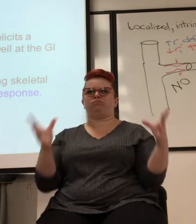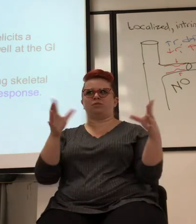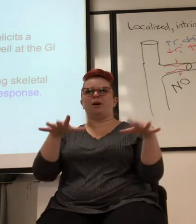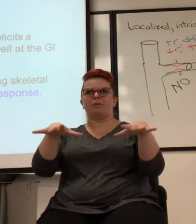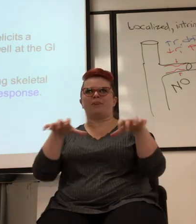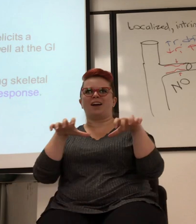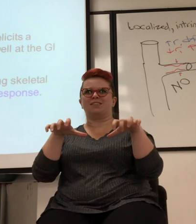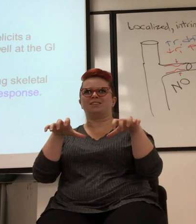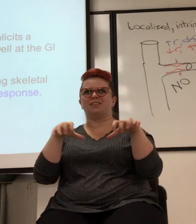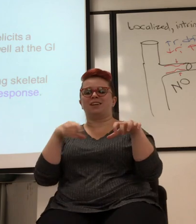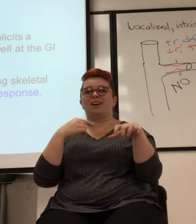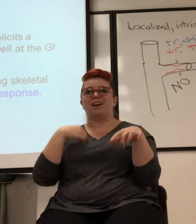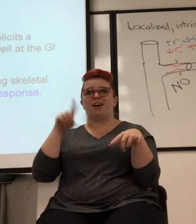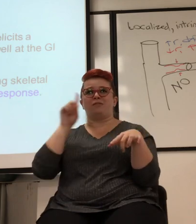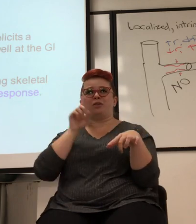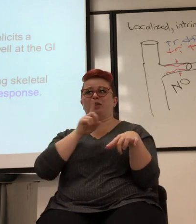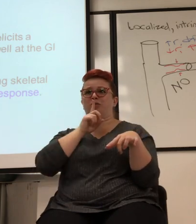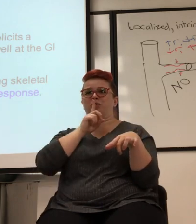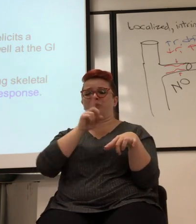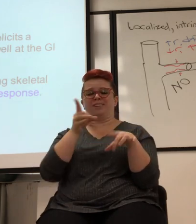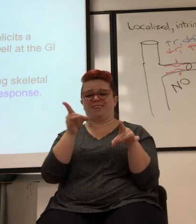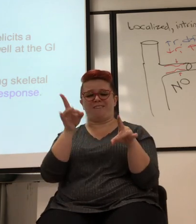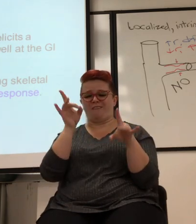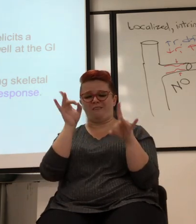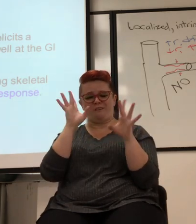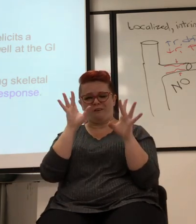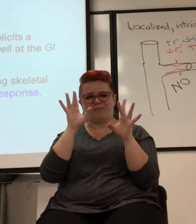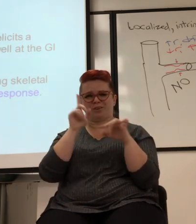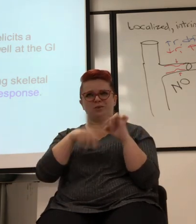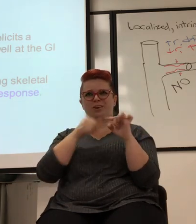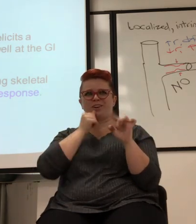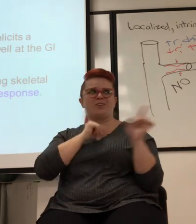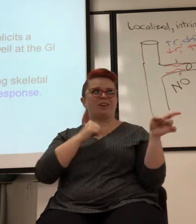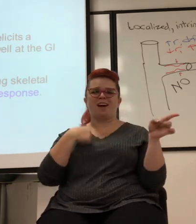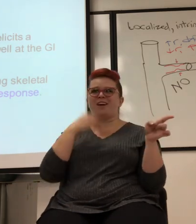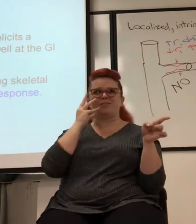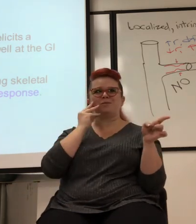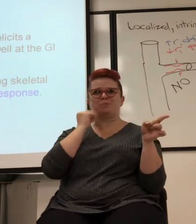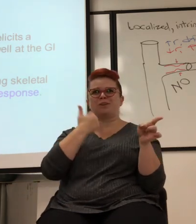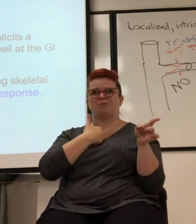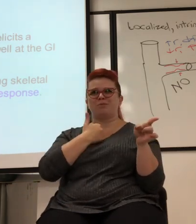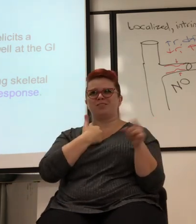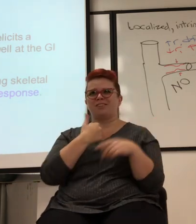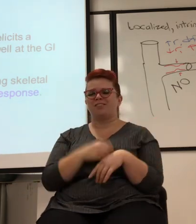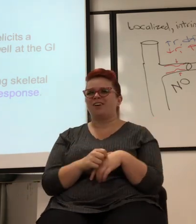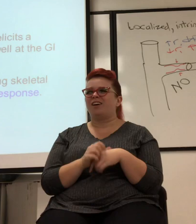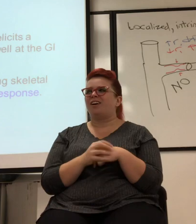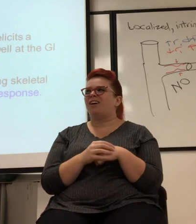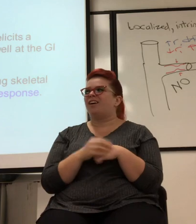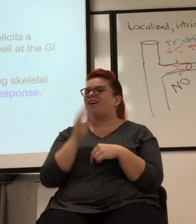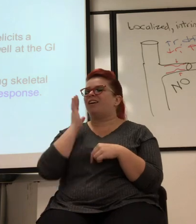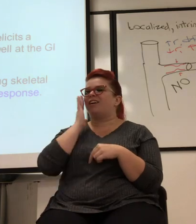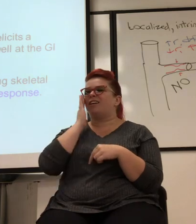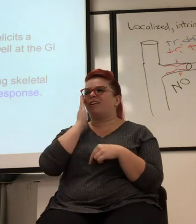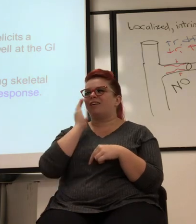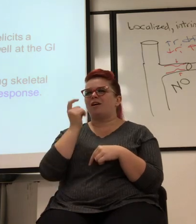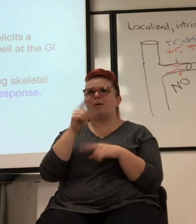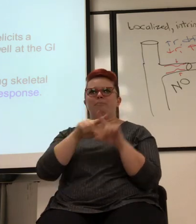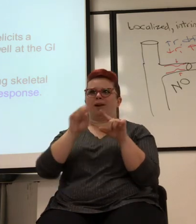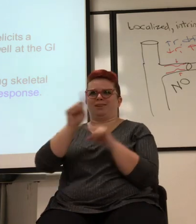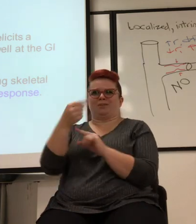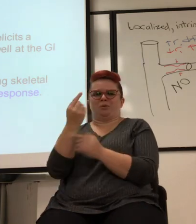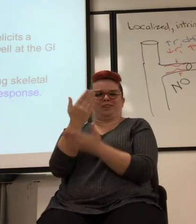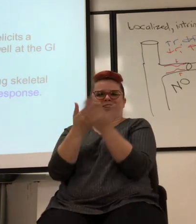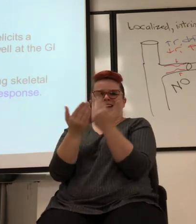I've heard that that's extremely unbearable, but I don't know, it helps athletes in the training room. But we're just doing the hand. It